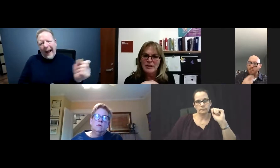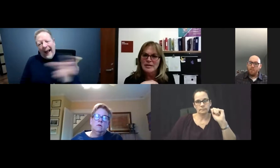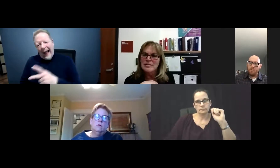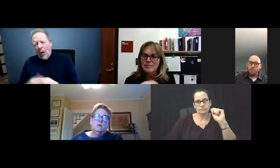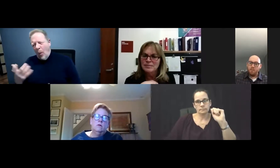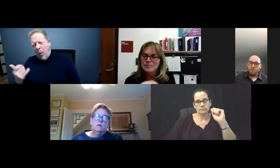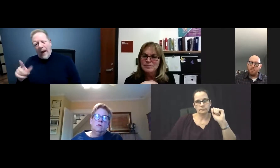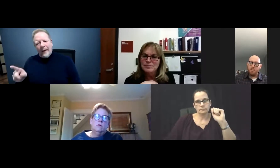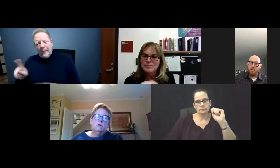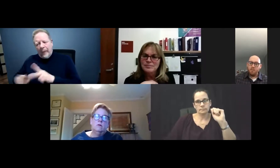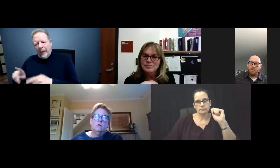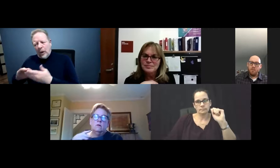is.